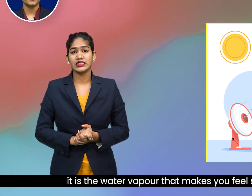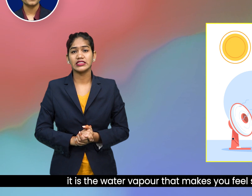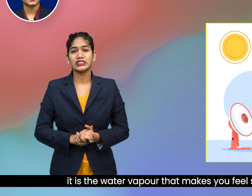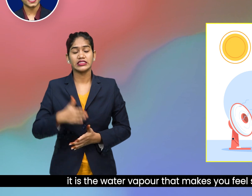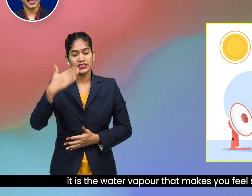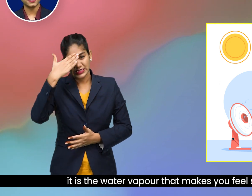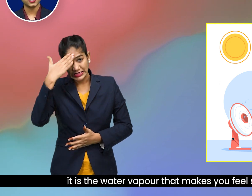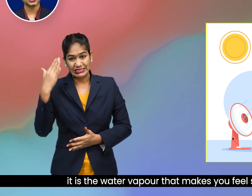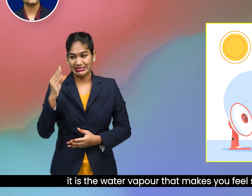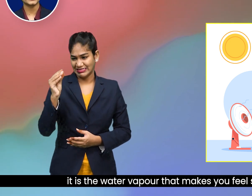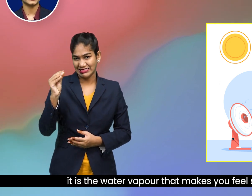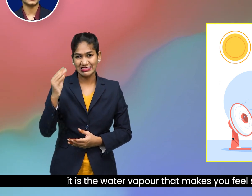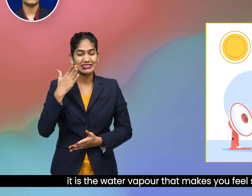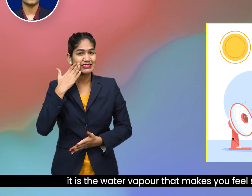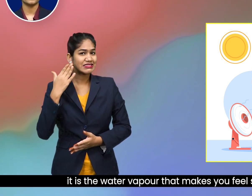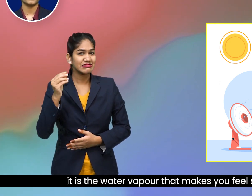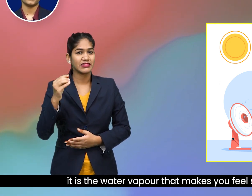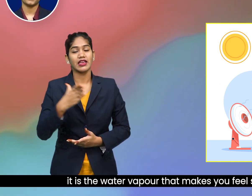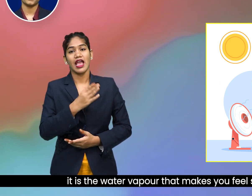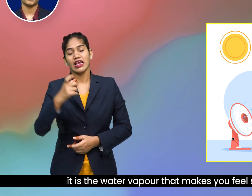sultry and sweaty.